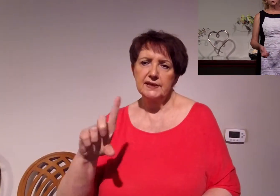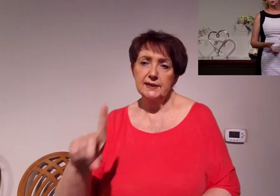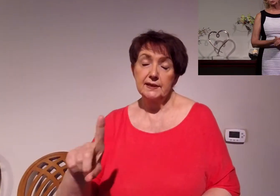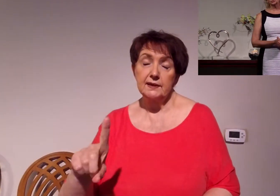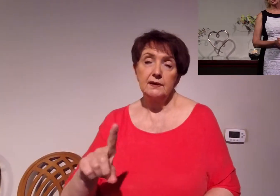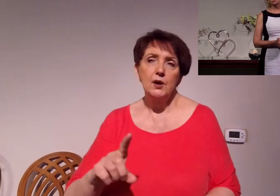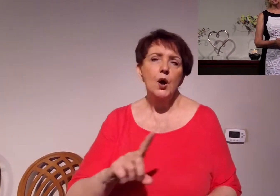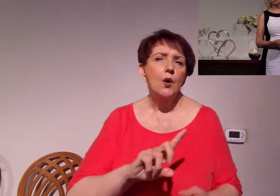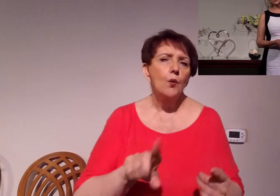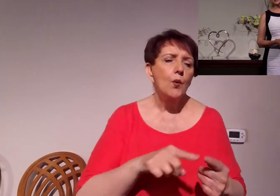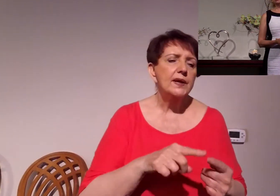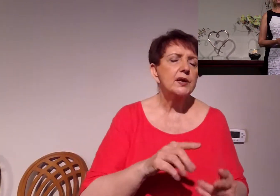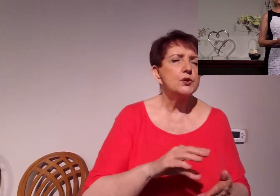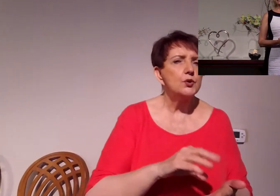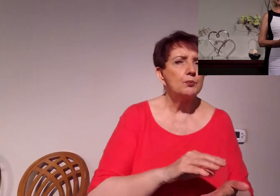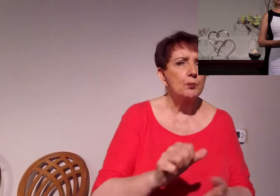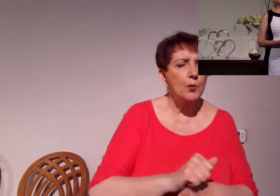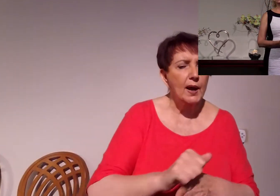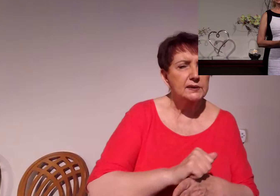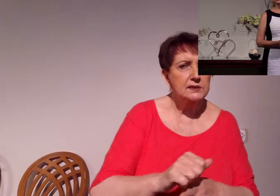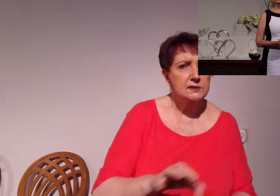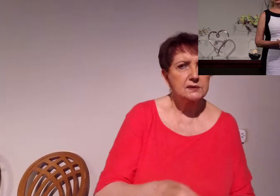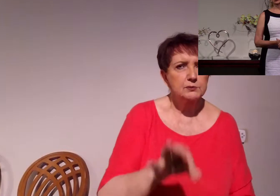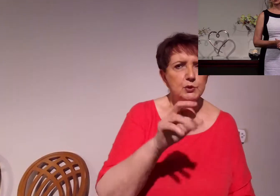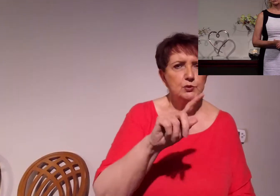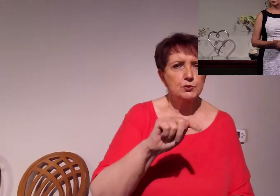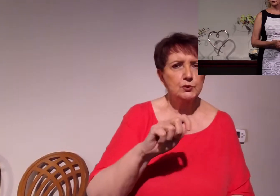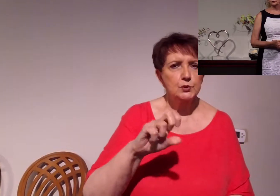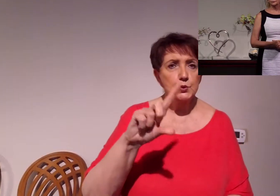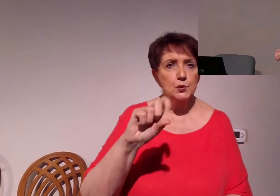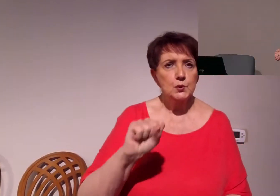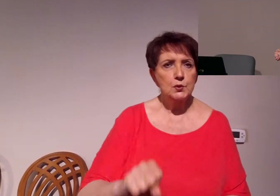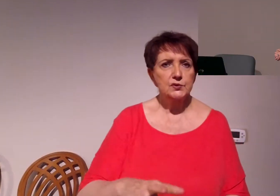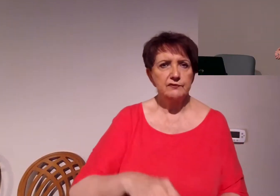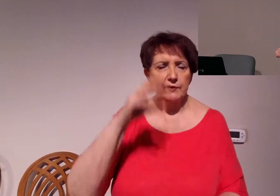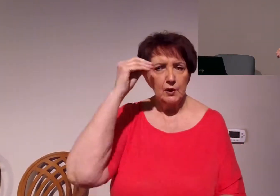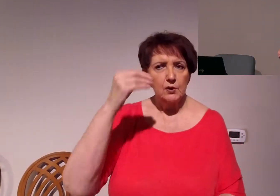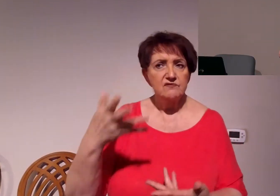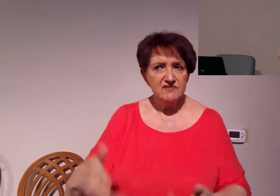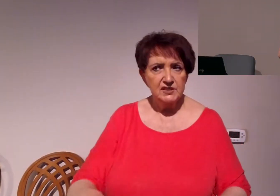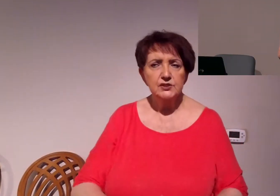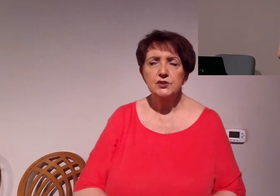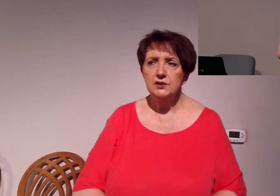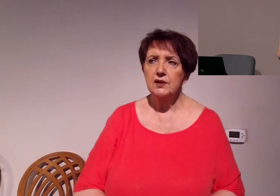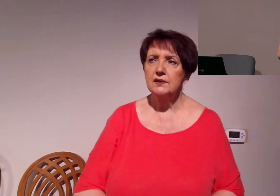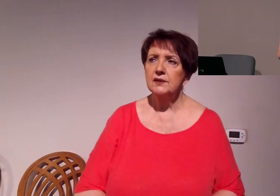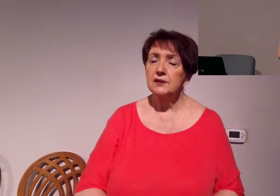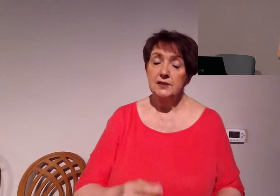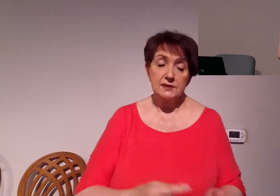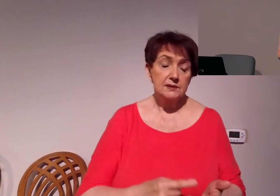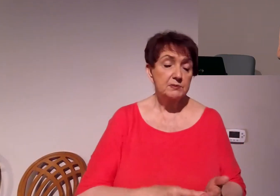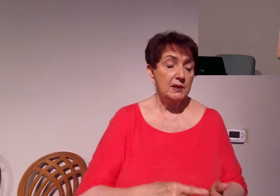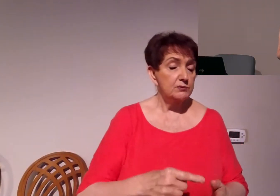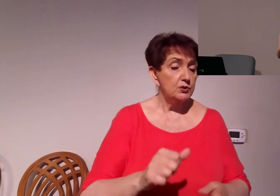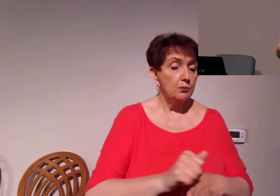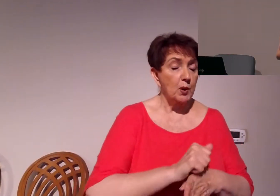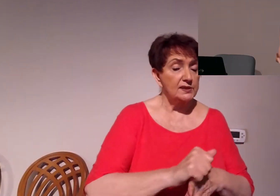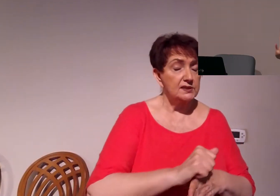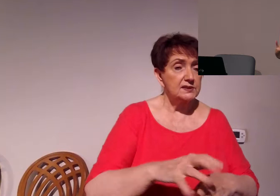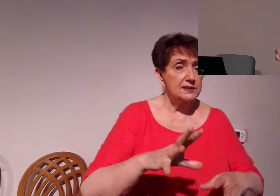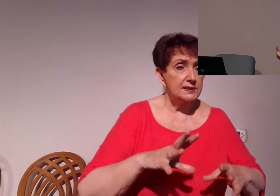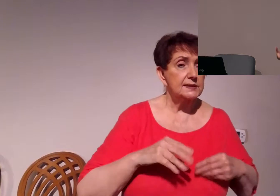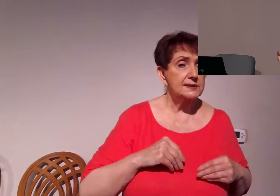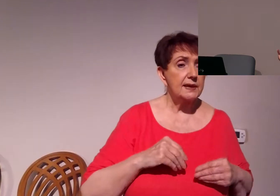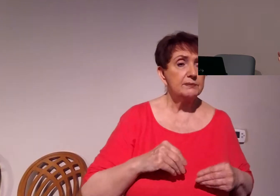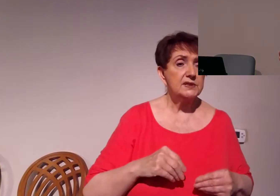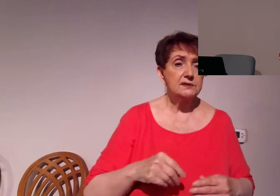these spiritual tools that we have learned? Sometimes we're practicing acceptance, deep